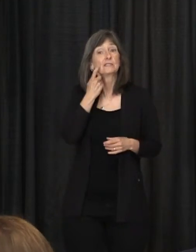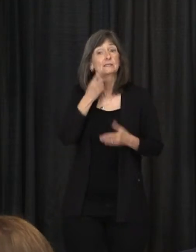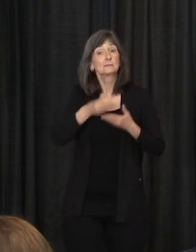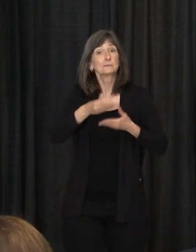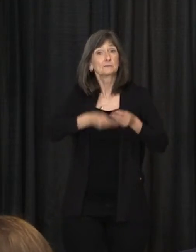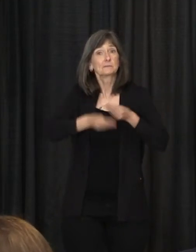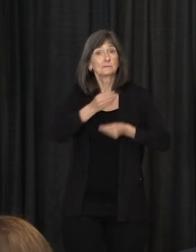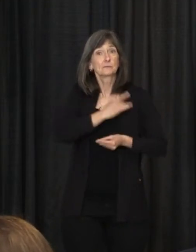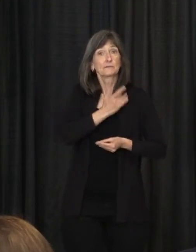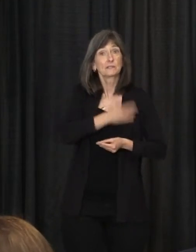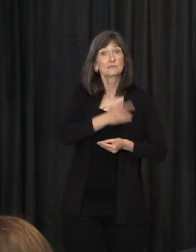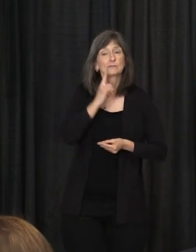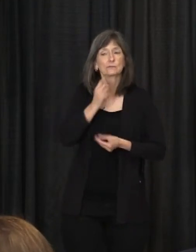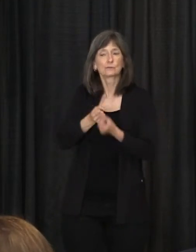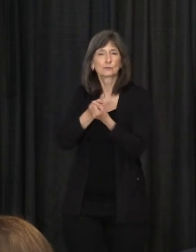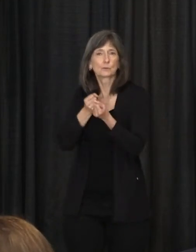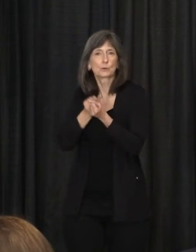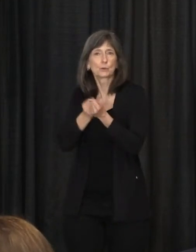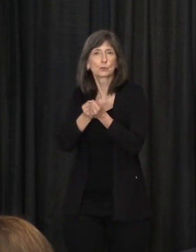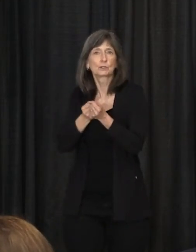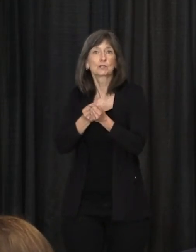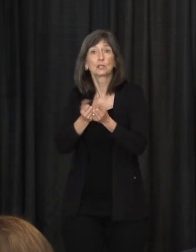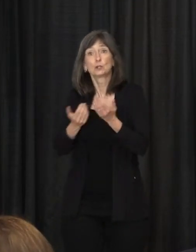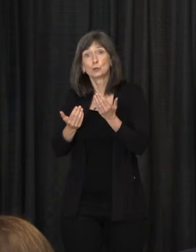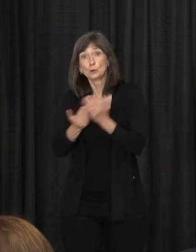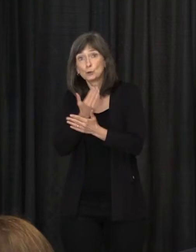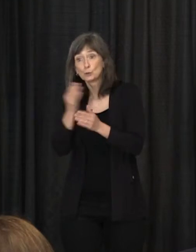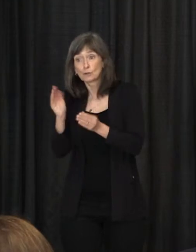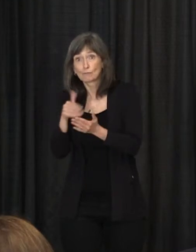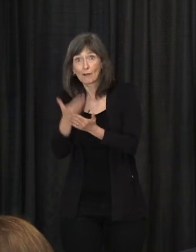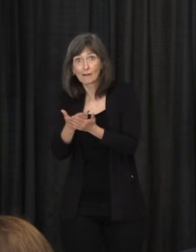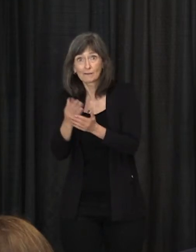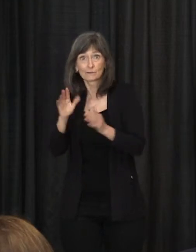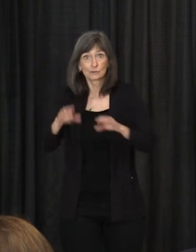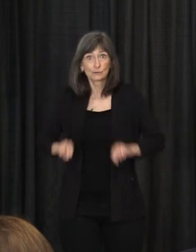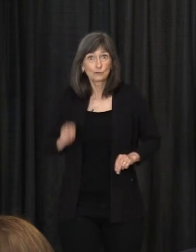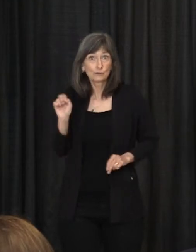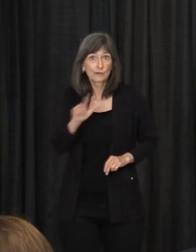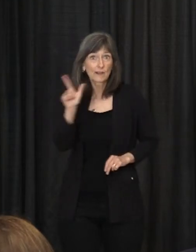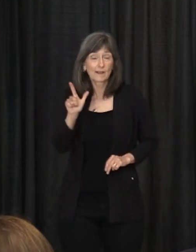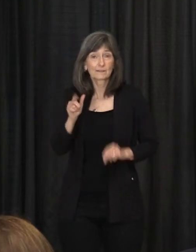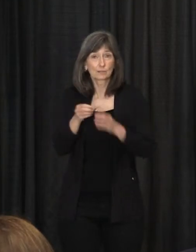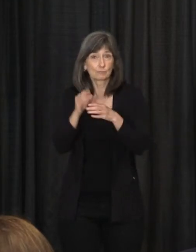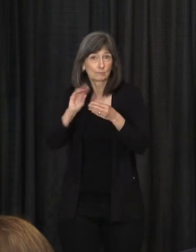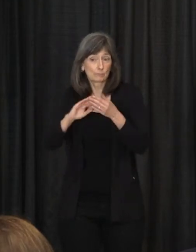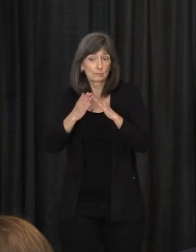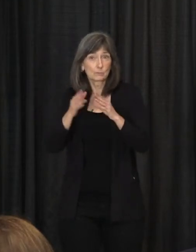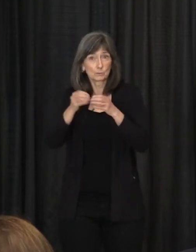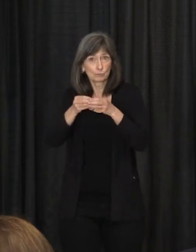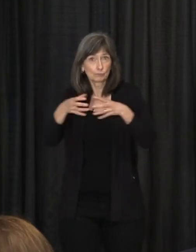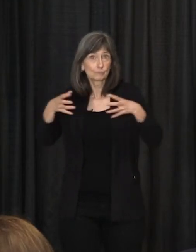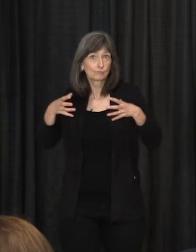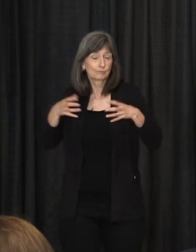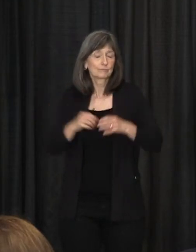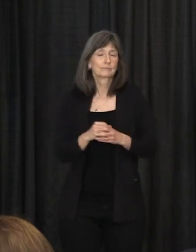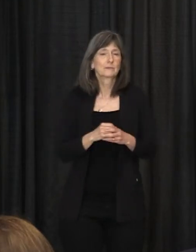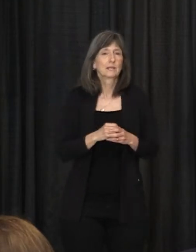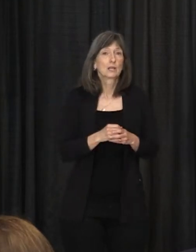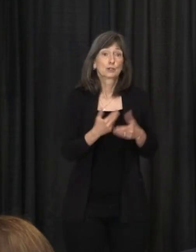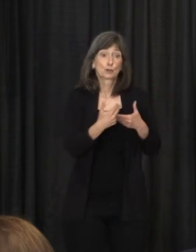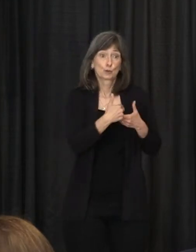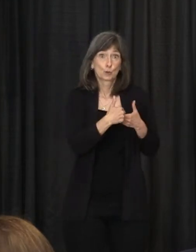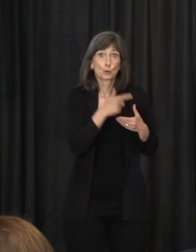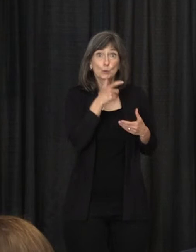that support our newcomers, communities, and population growth. Joining us for this announcement today are